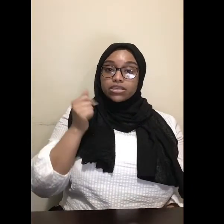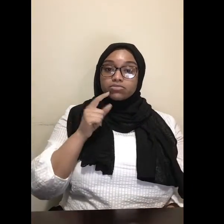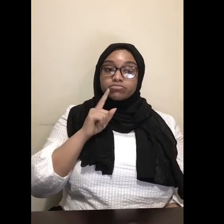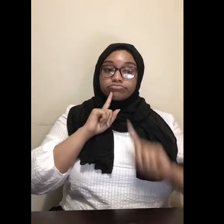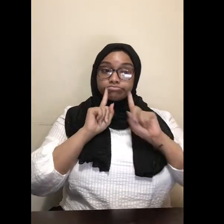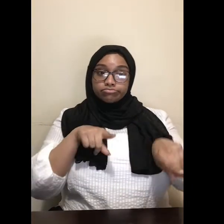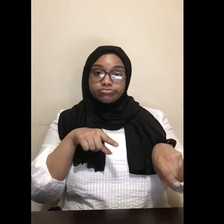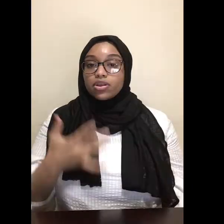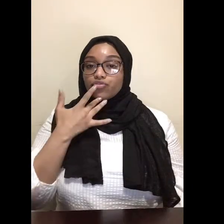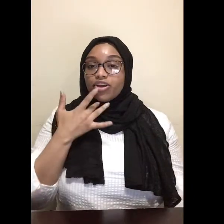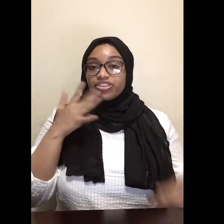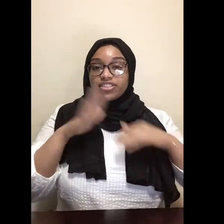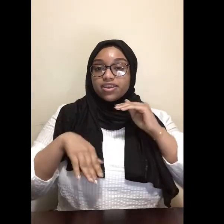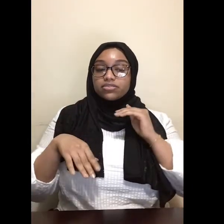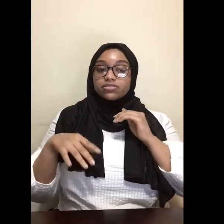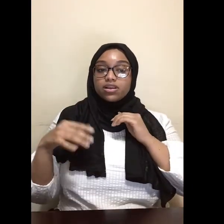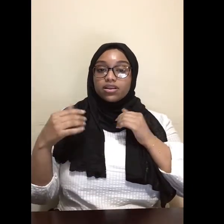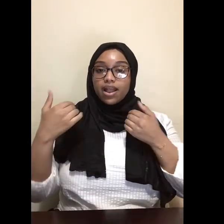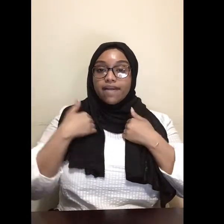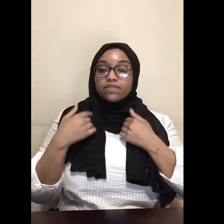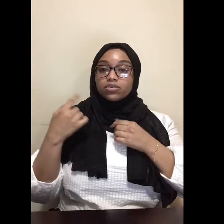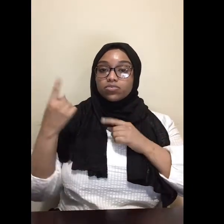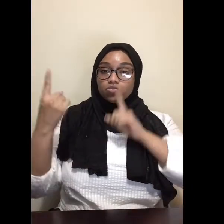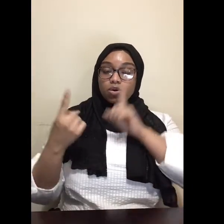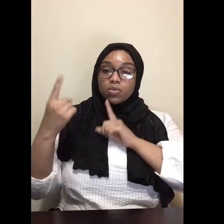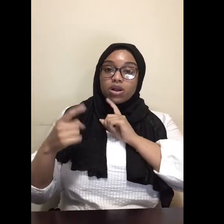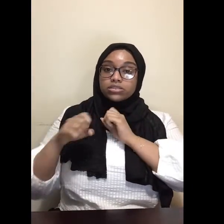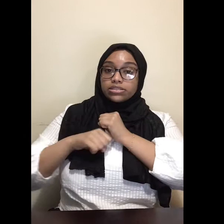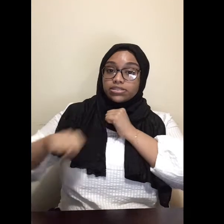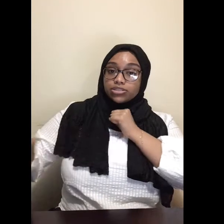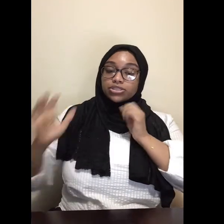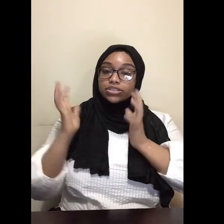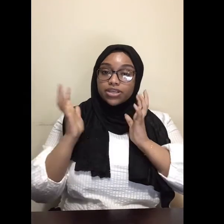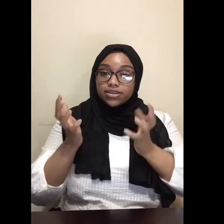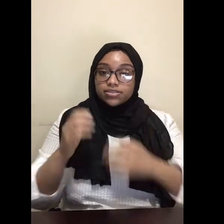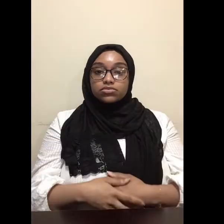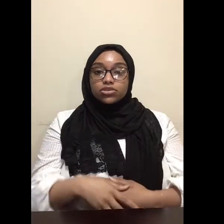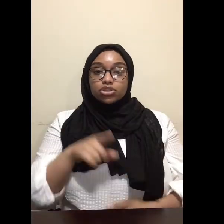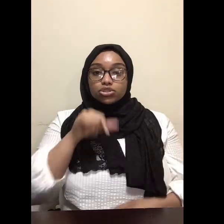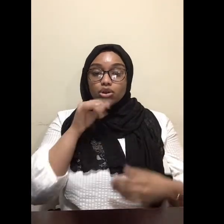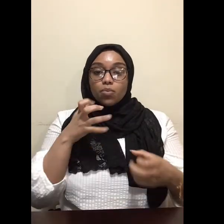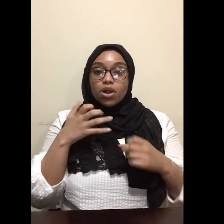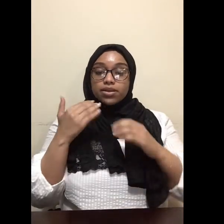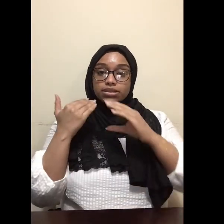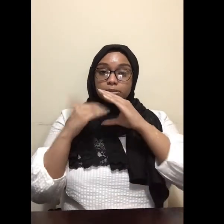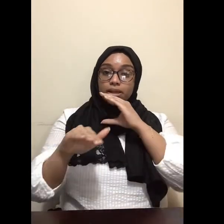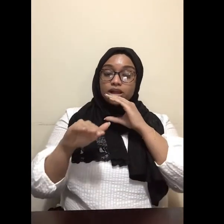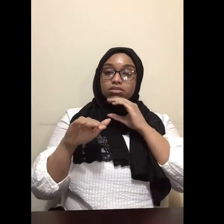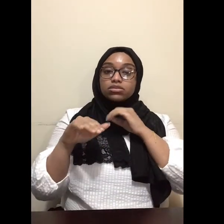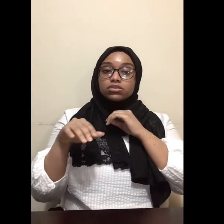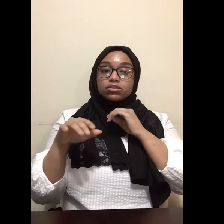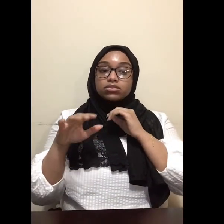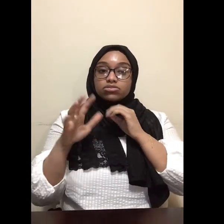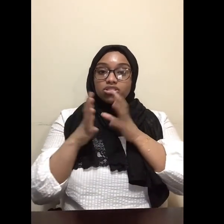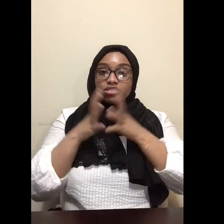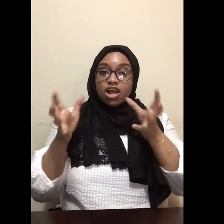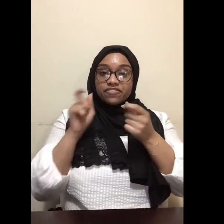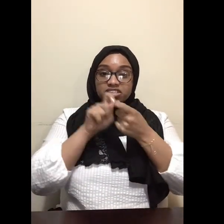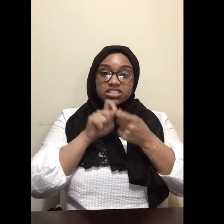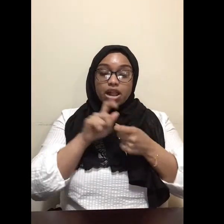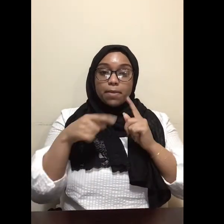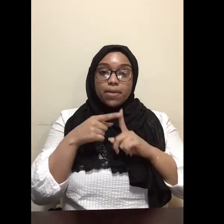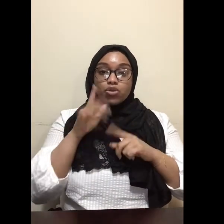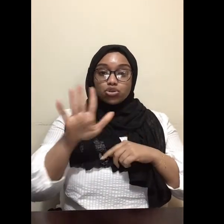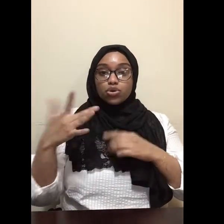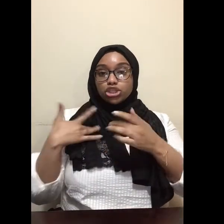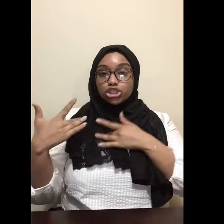come into the meeting, it's likely that they're going to come on the defensive. They're going to come already upset or frustrated or nervous, or they